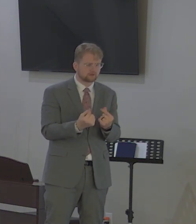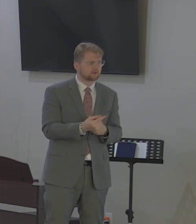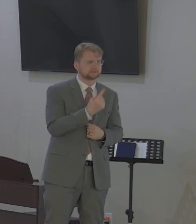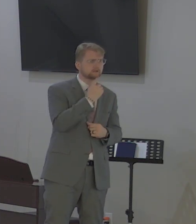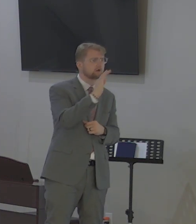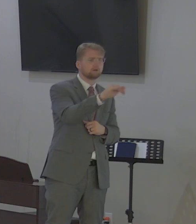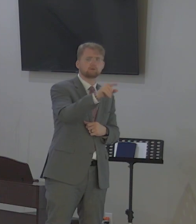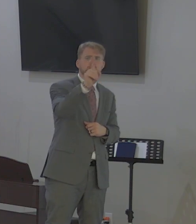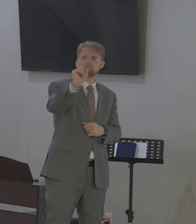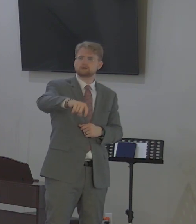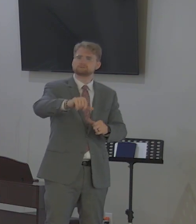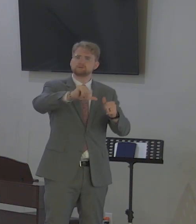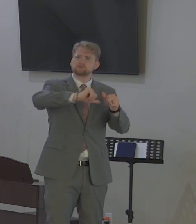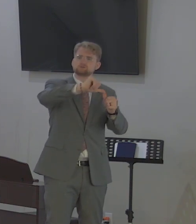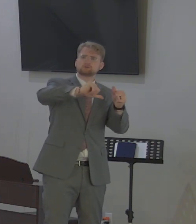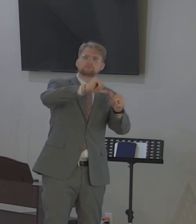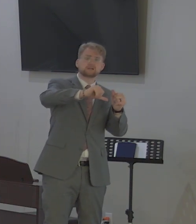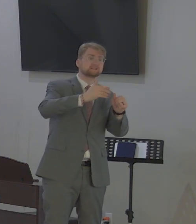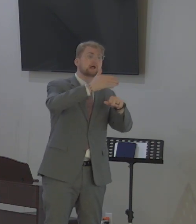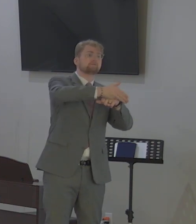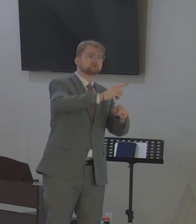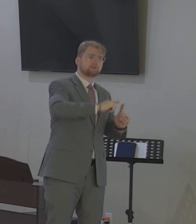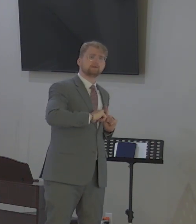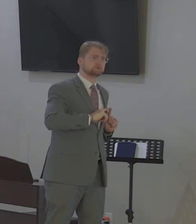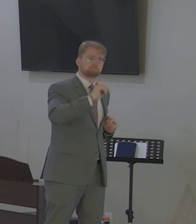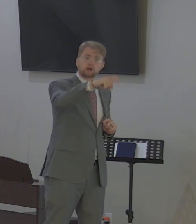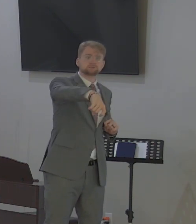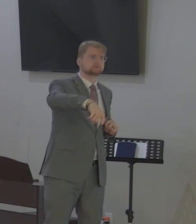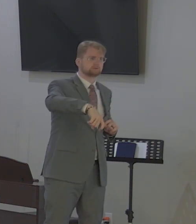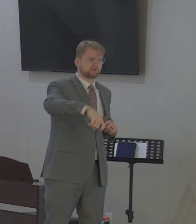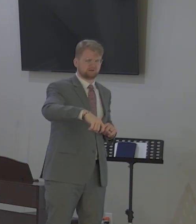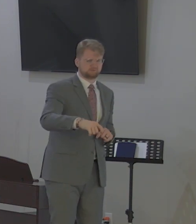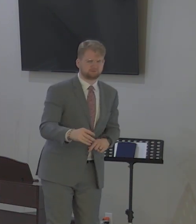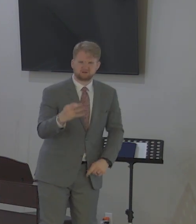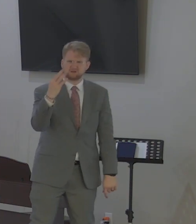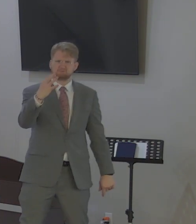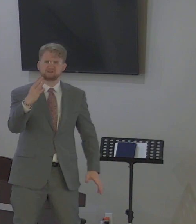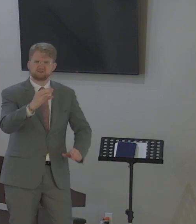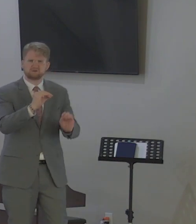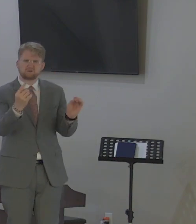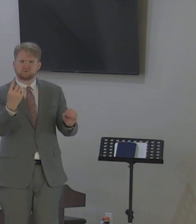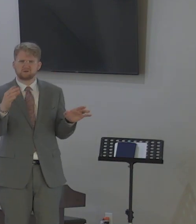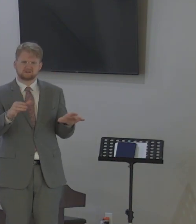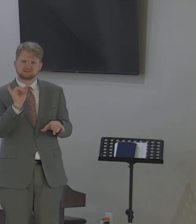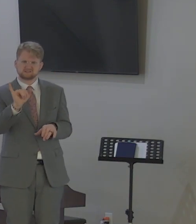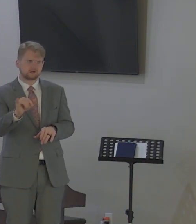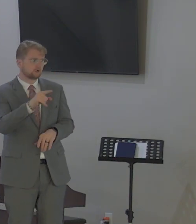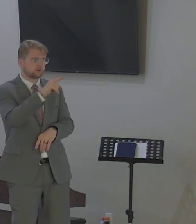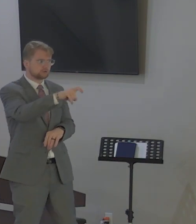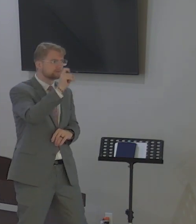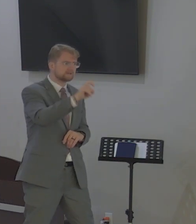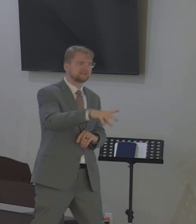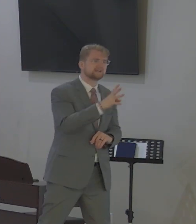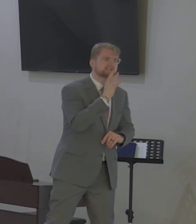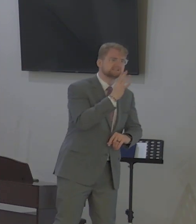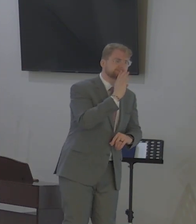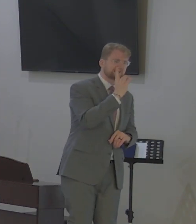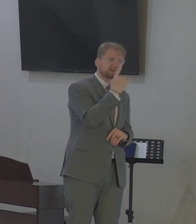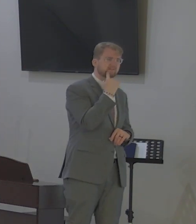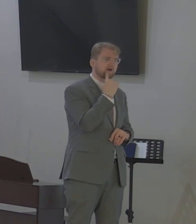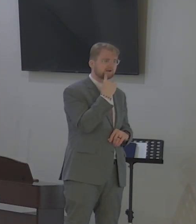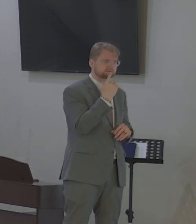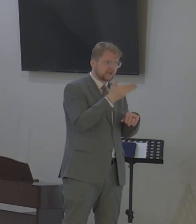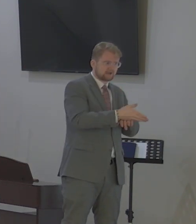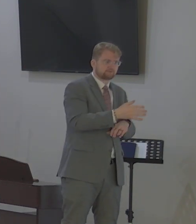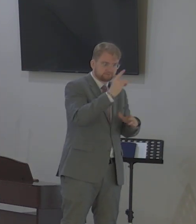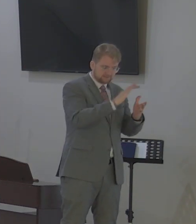circumcise after you believe in Jesus Christ. But preacher, nobody does that anymore today. You got to speak in tongues after you believe Jesus Christ. You got to